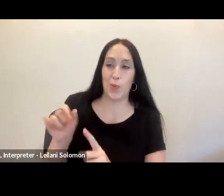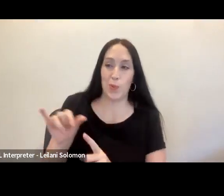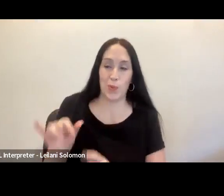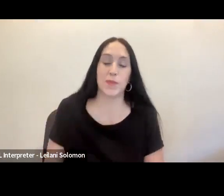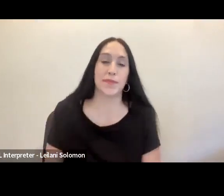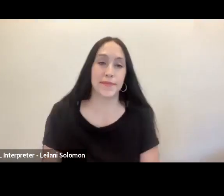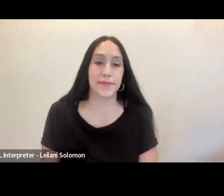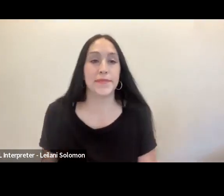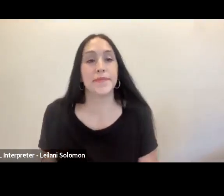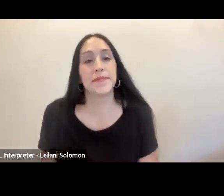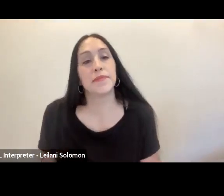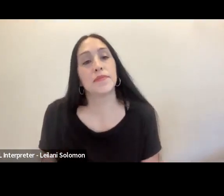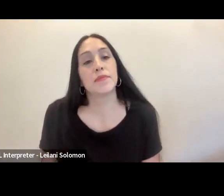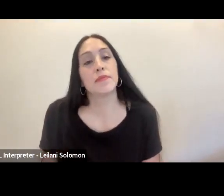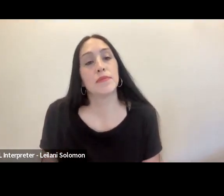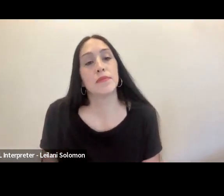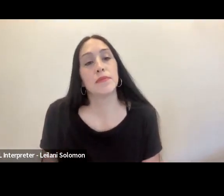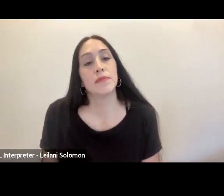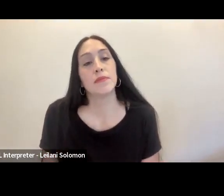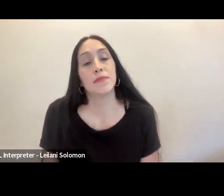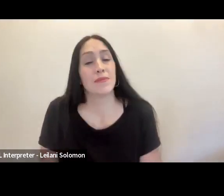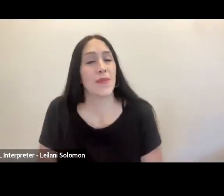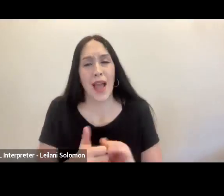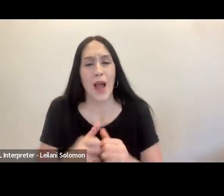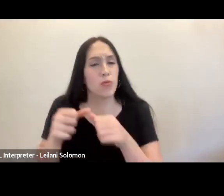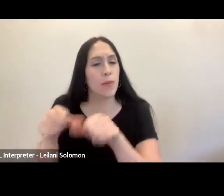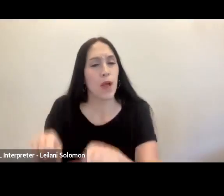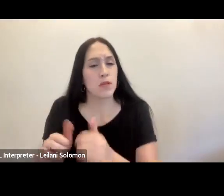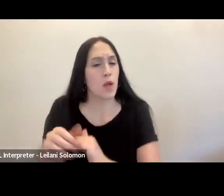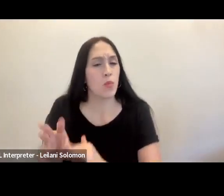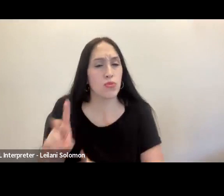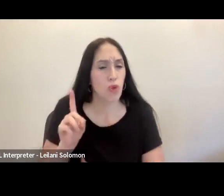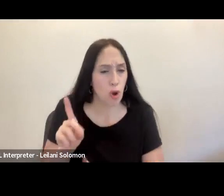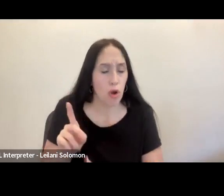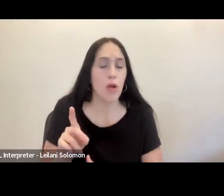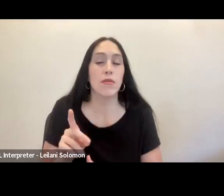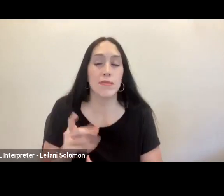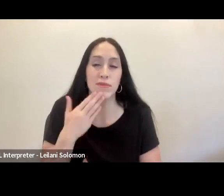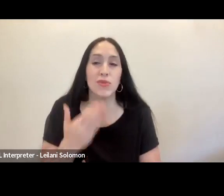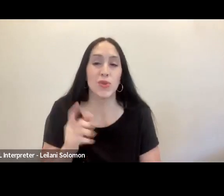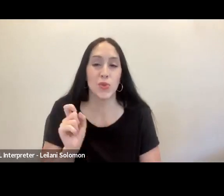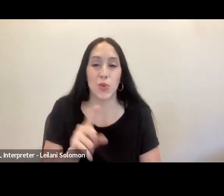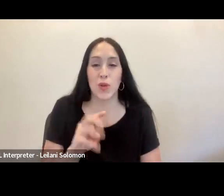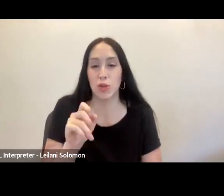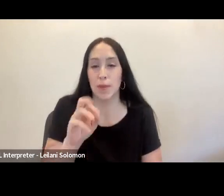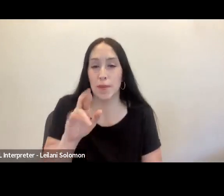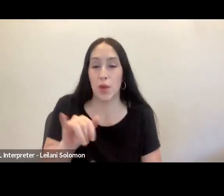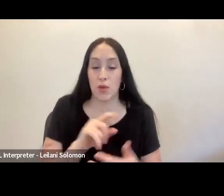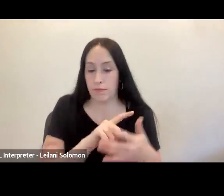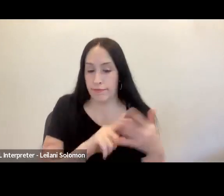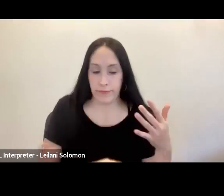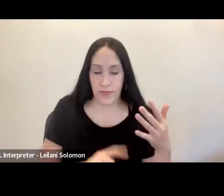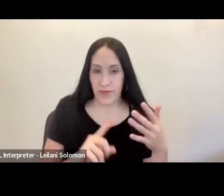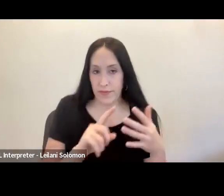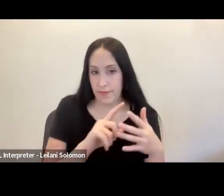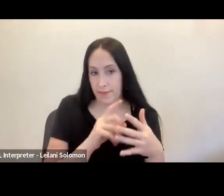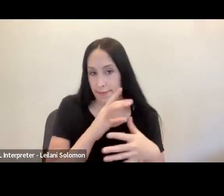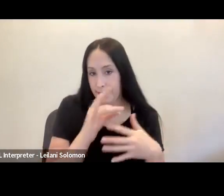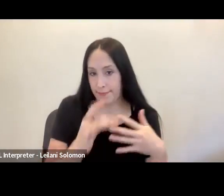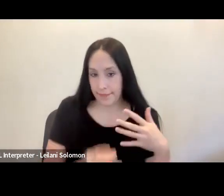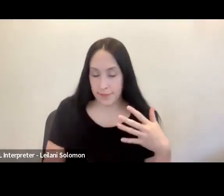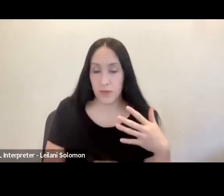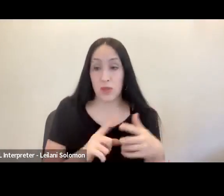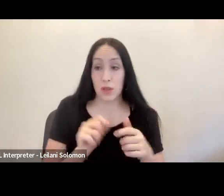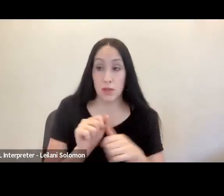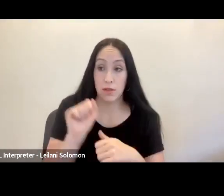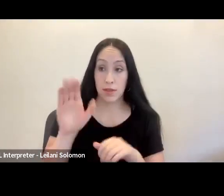How do you make deposits and withdrawals to the able account? Couple ways. Good question, Mary Alice. You can send in a check. You can